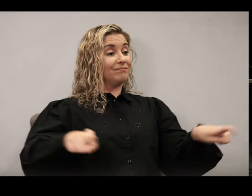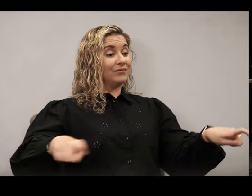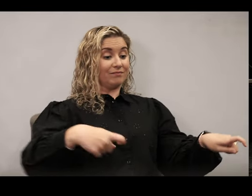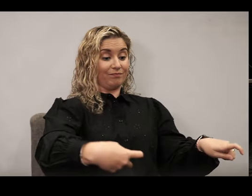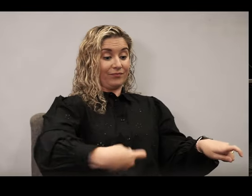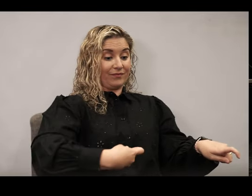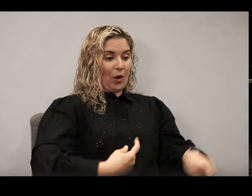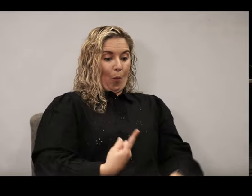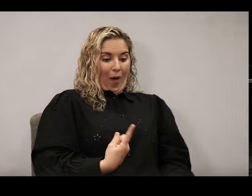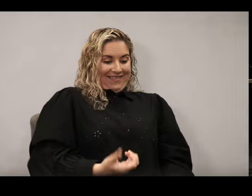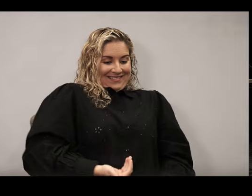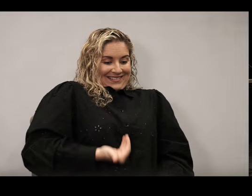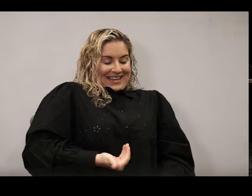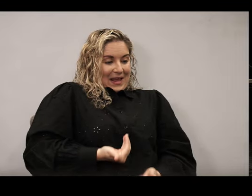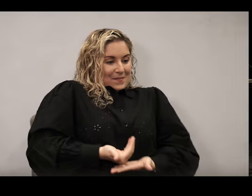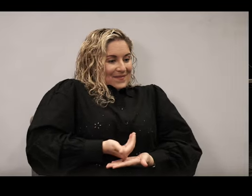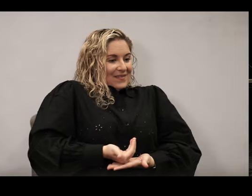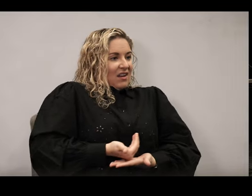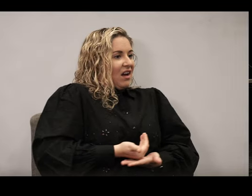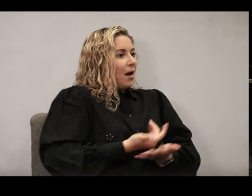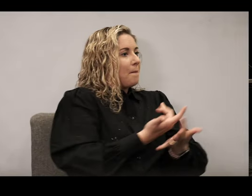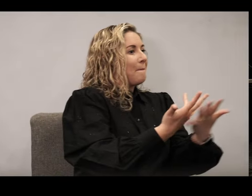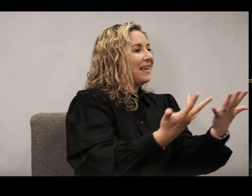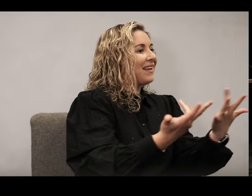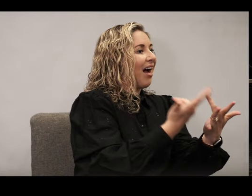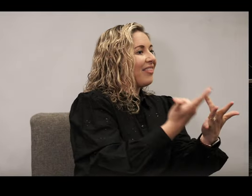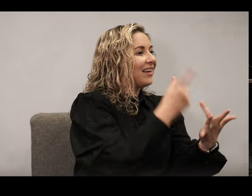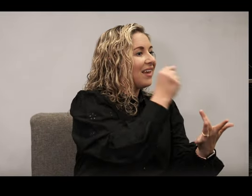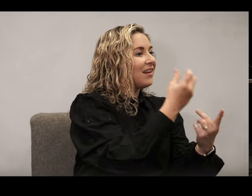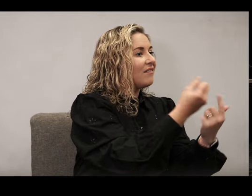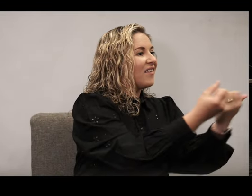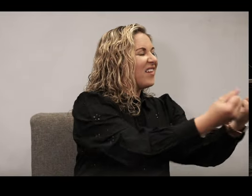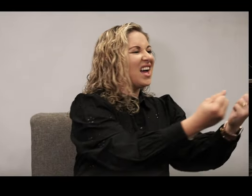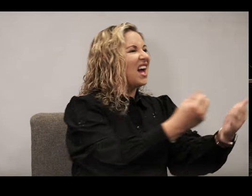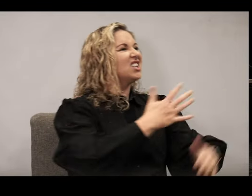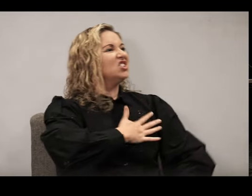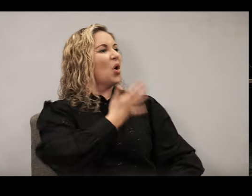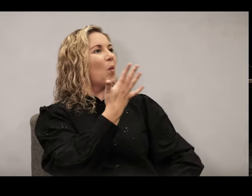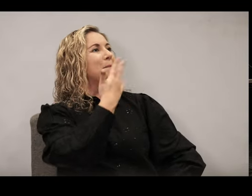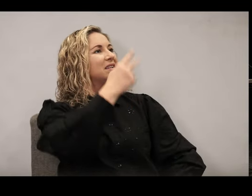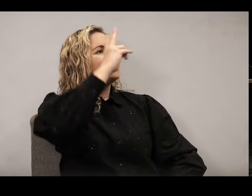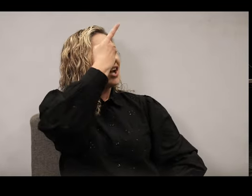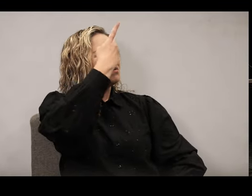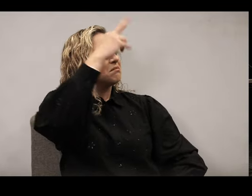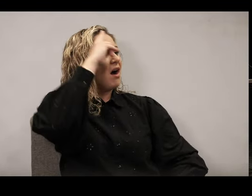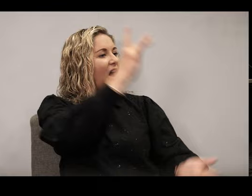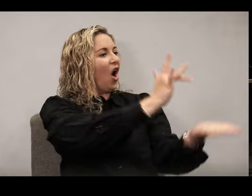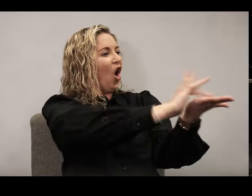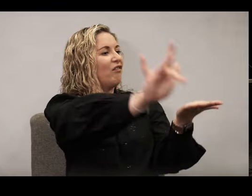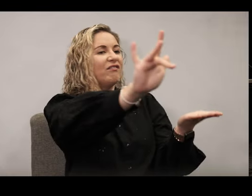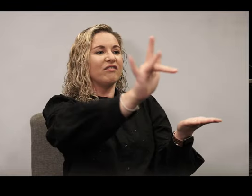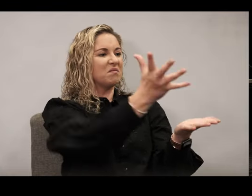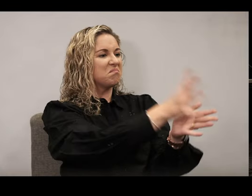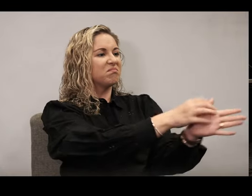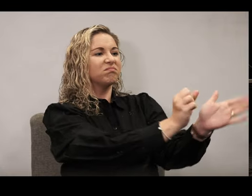could be said here, and we have a hot topic, so you could jump on the web and look at that. Now, again, I want to try to say these things clearly but gently.